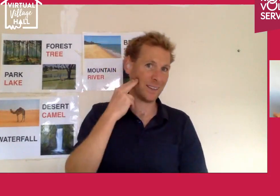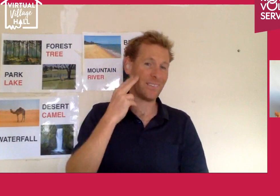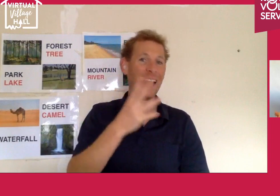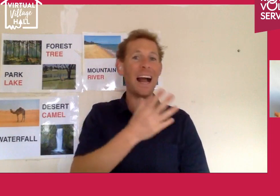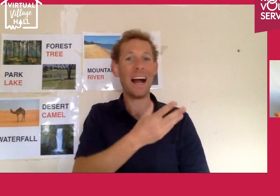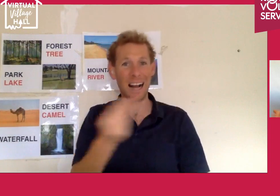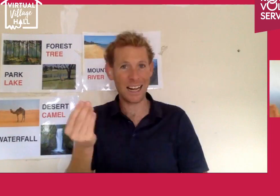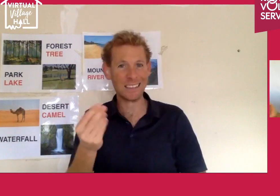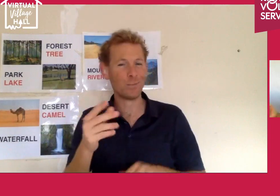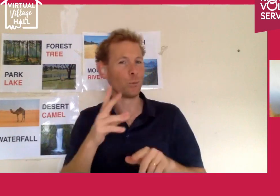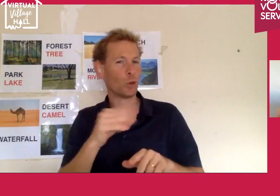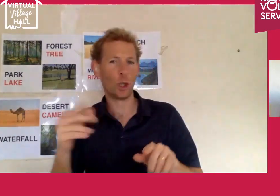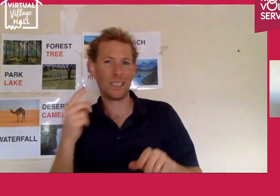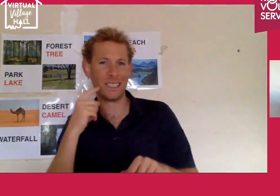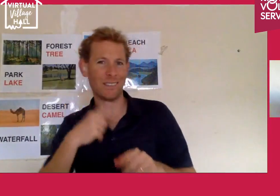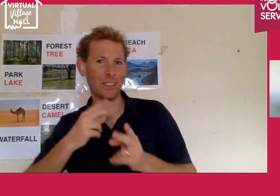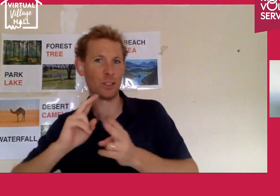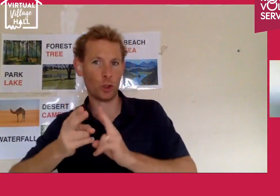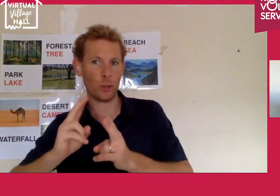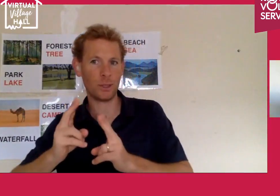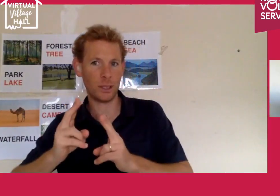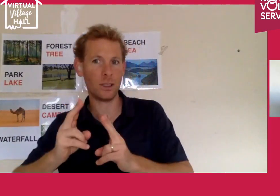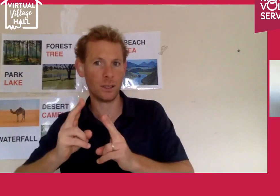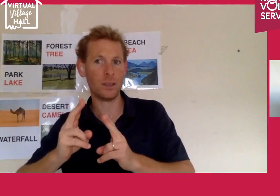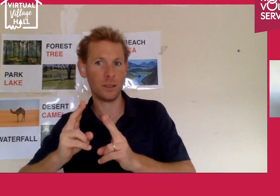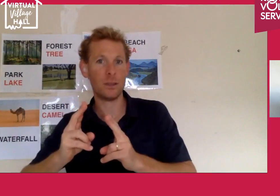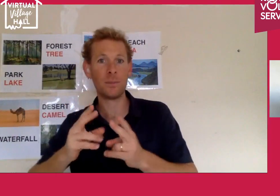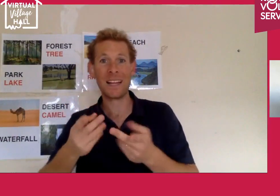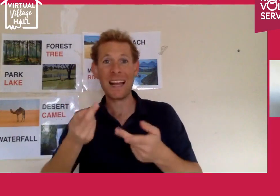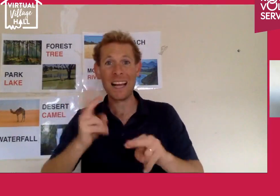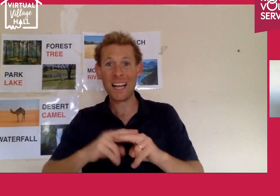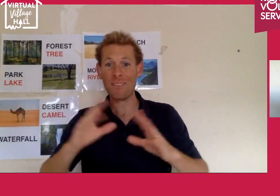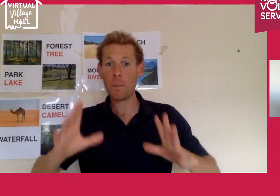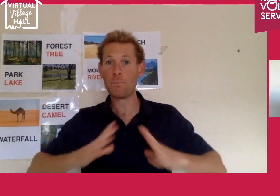case of we pluck an interpreter out of nowhere and everything is